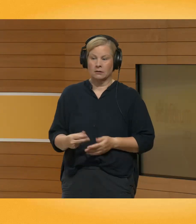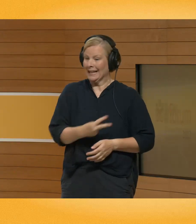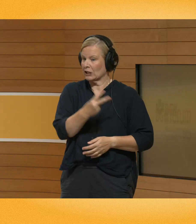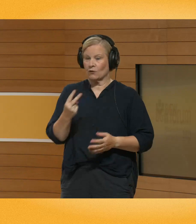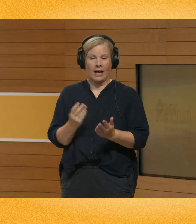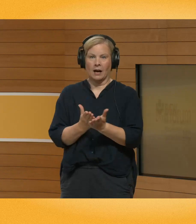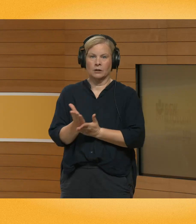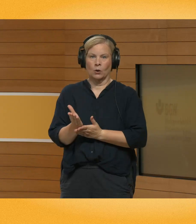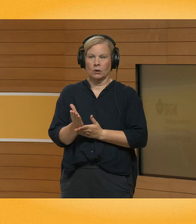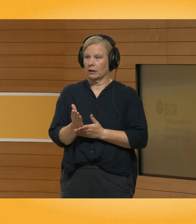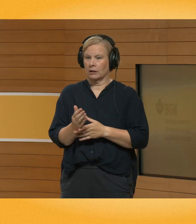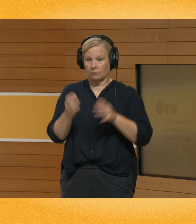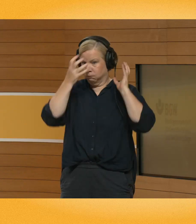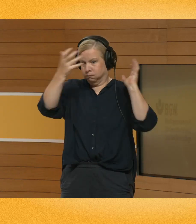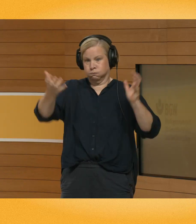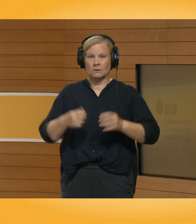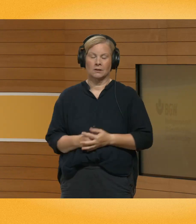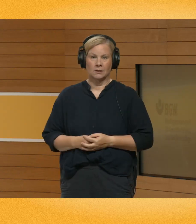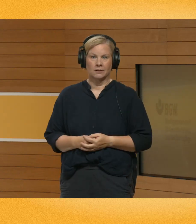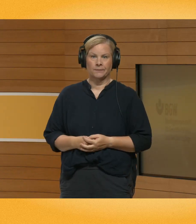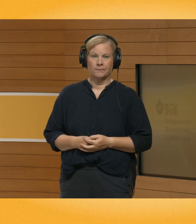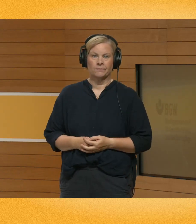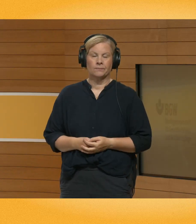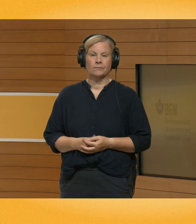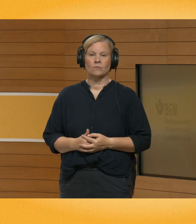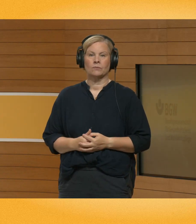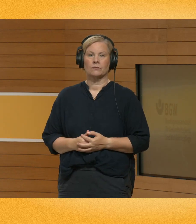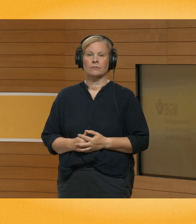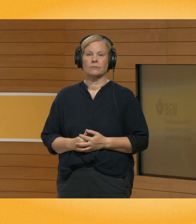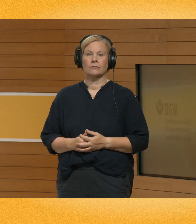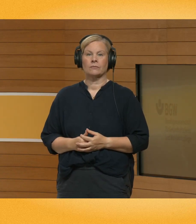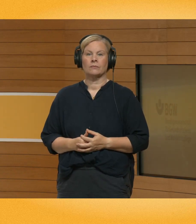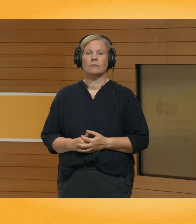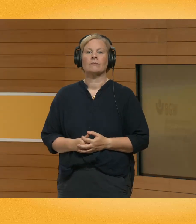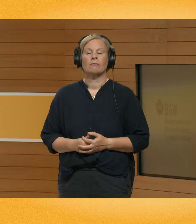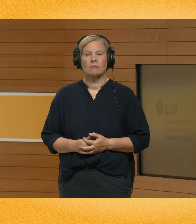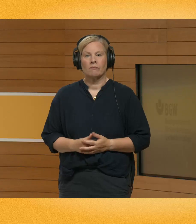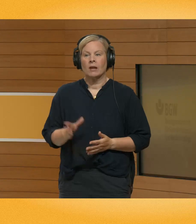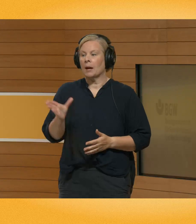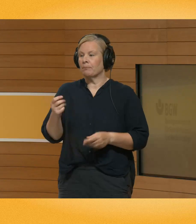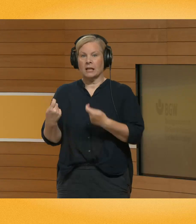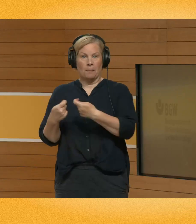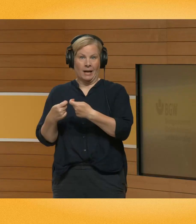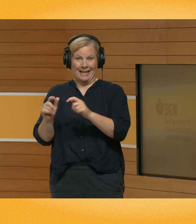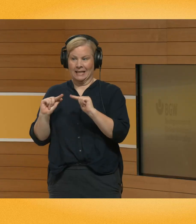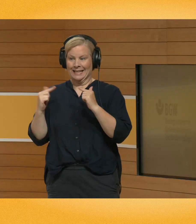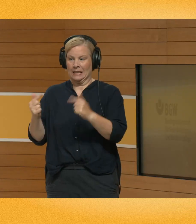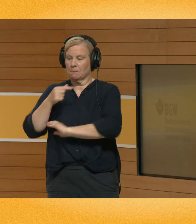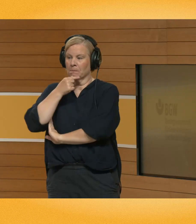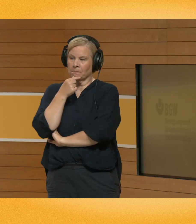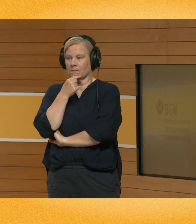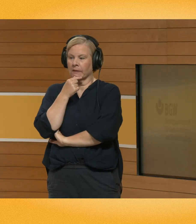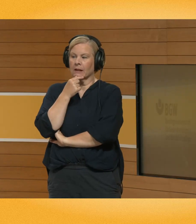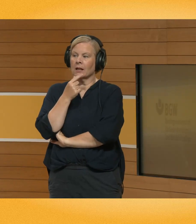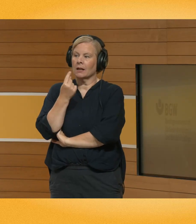the question also within the Magnet team. We were asking, what comes after the pandemic? What will be left